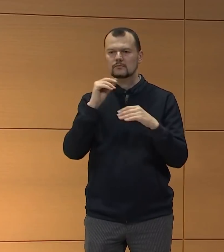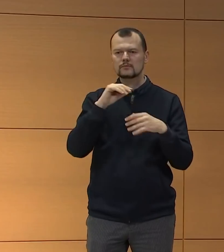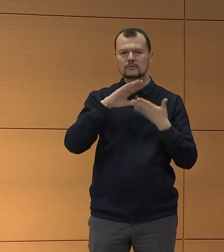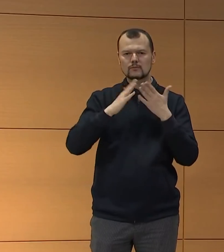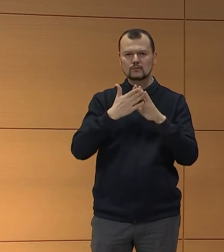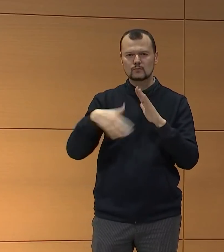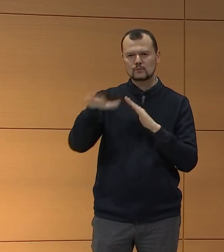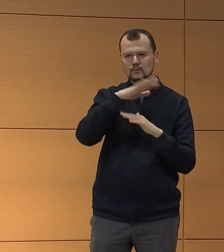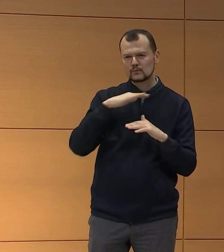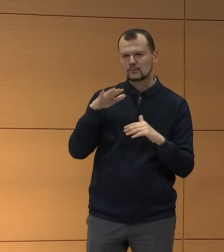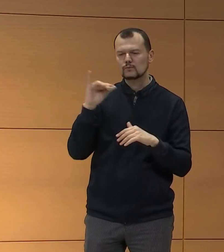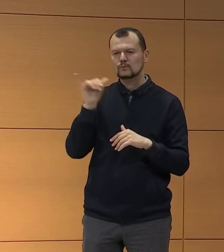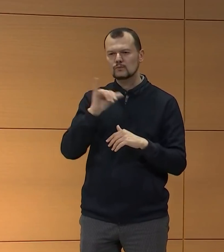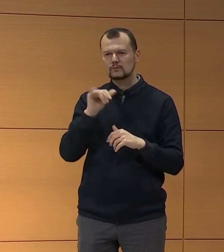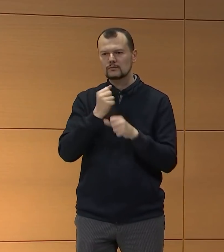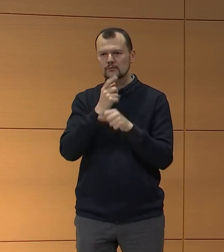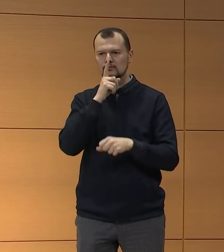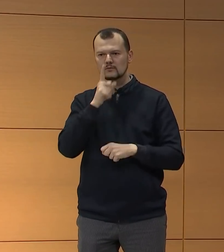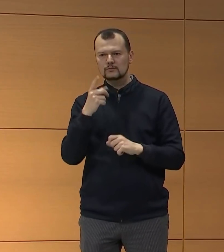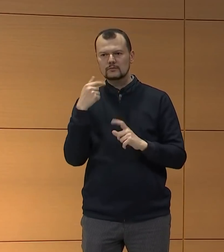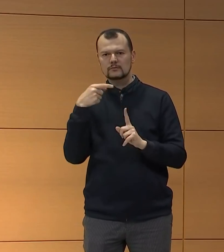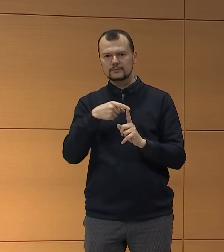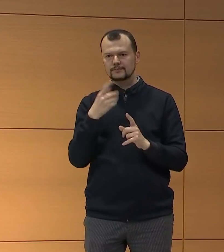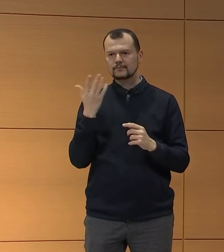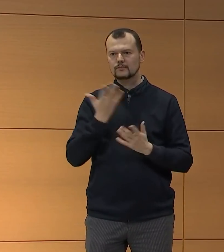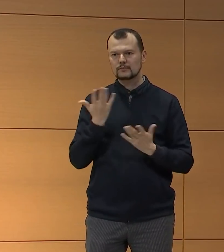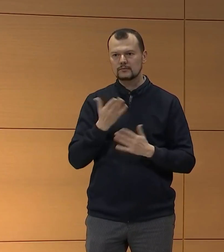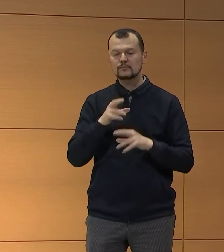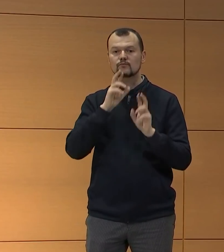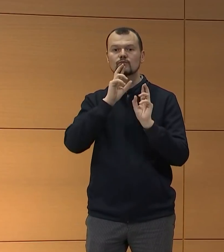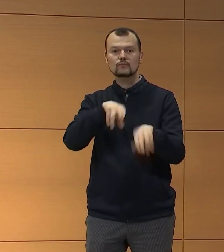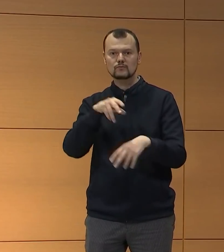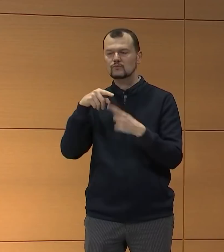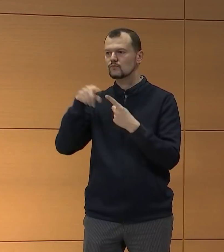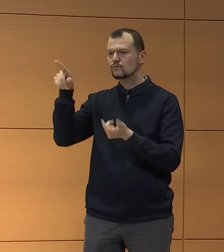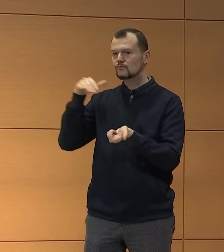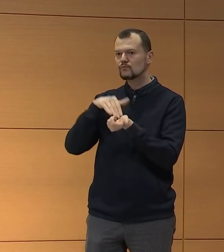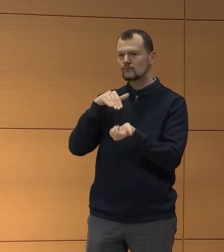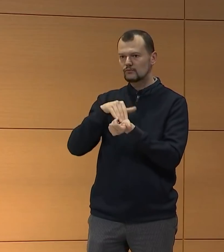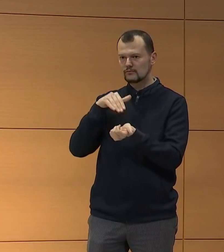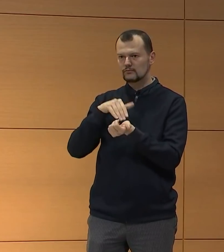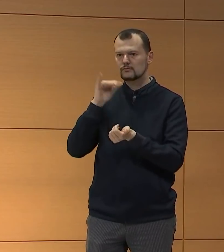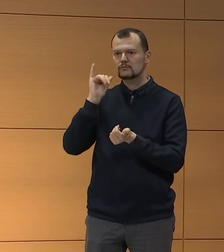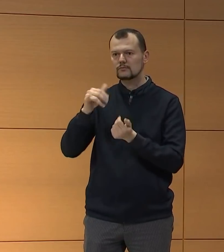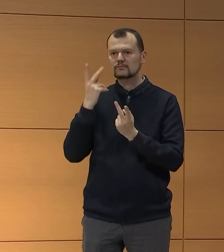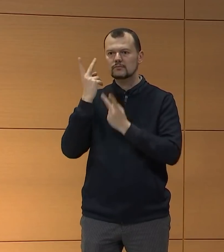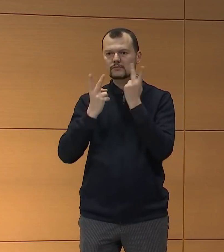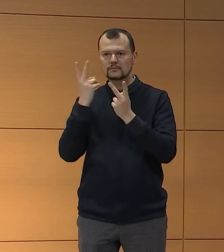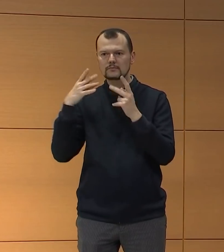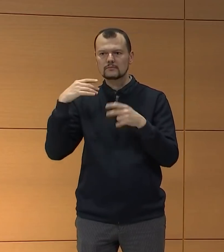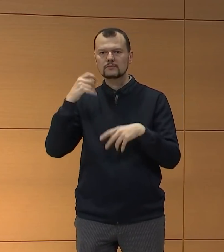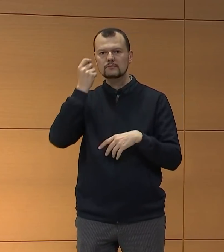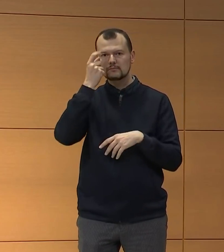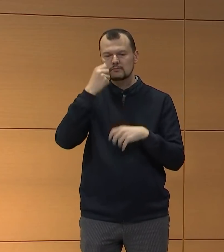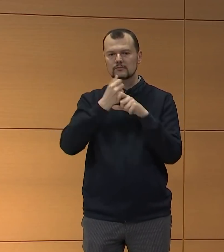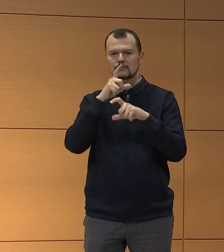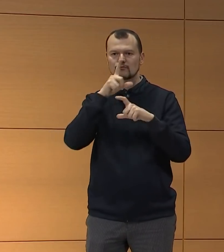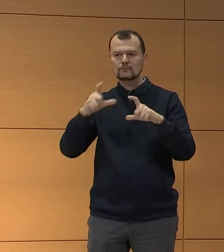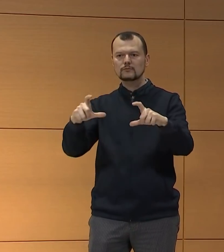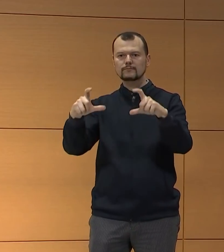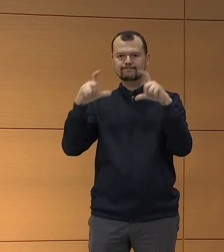He also made one healthcare visit, but during that visit, he appropriately wore a face mask the entire